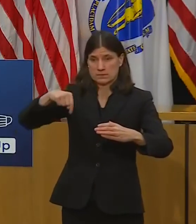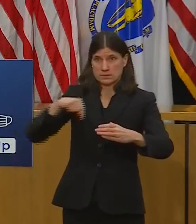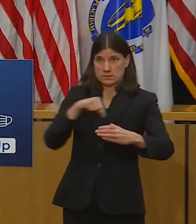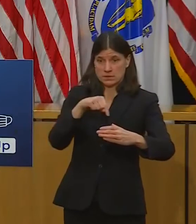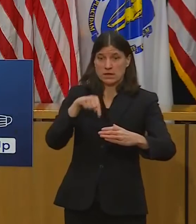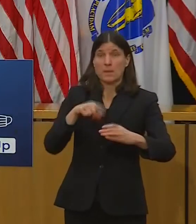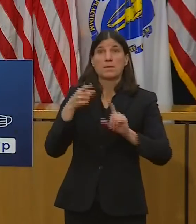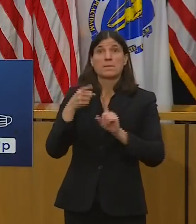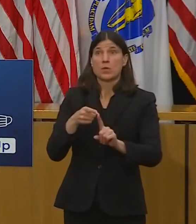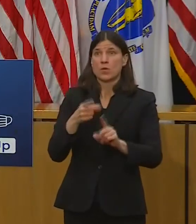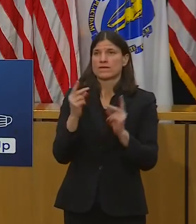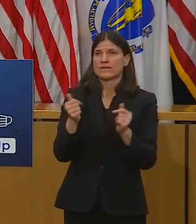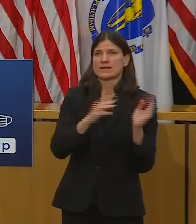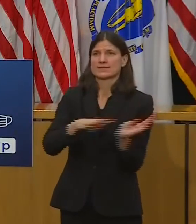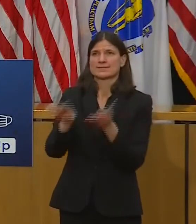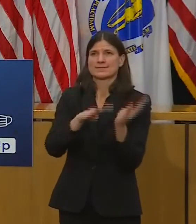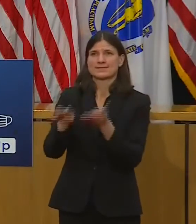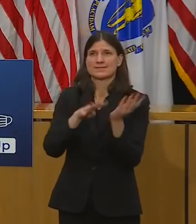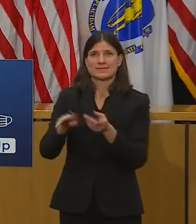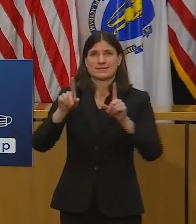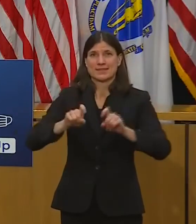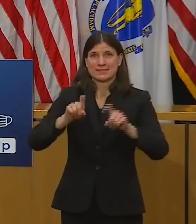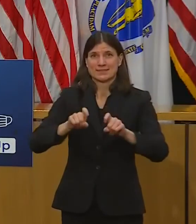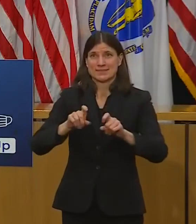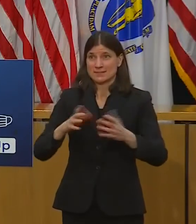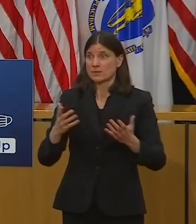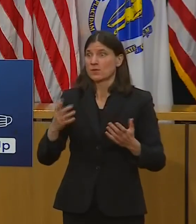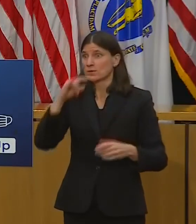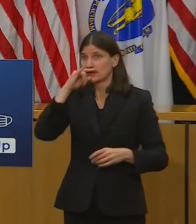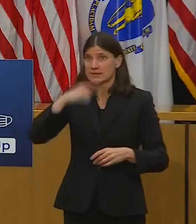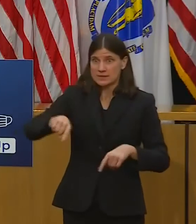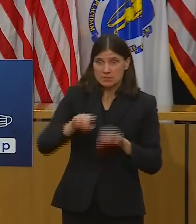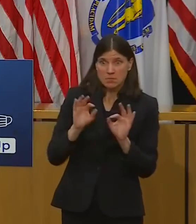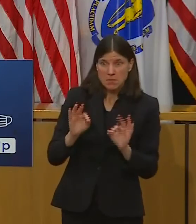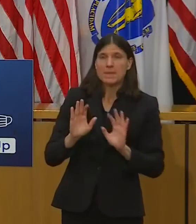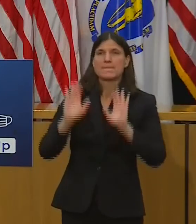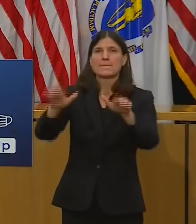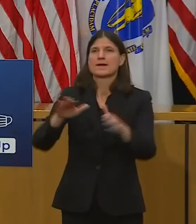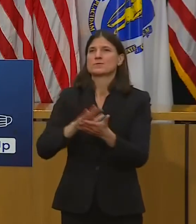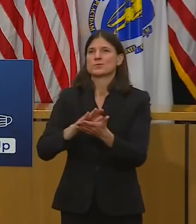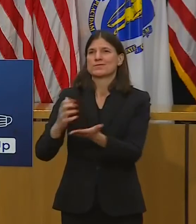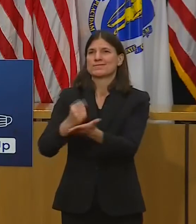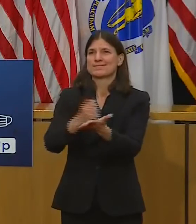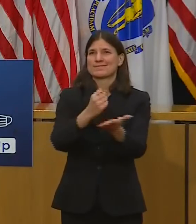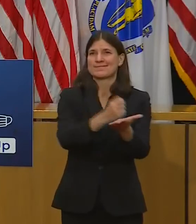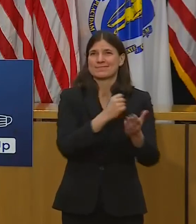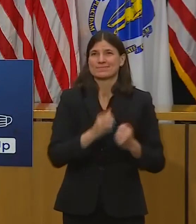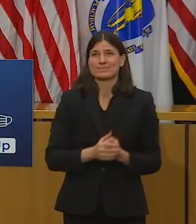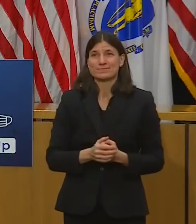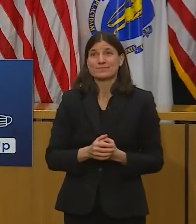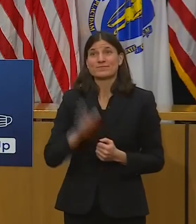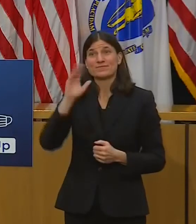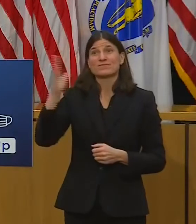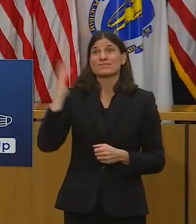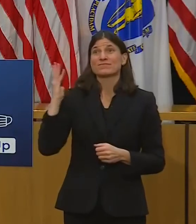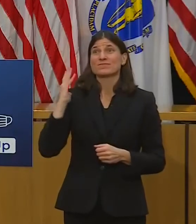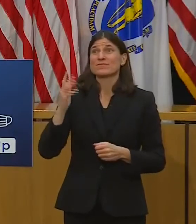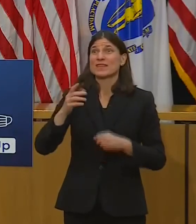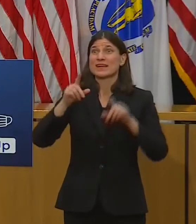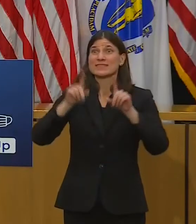can be tested using the same amount of lab resources as a traditional PCR test, and this tool will help schools quickly